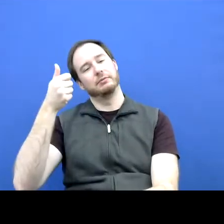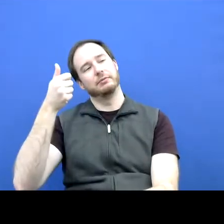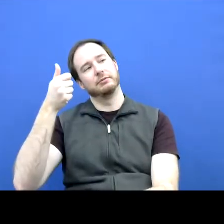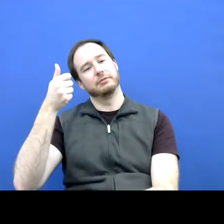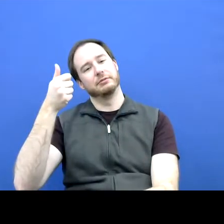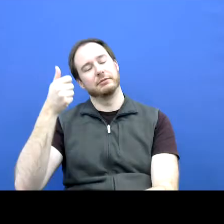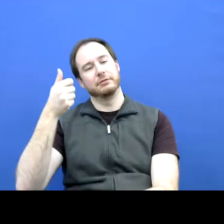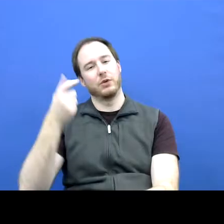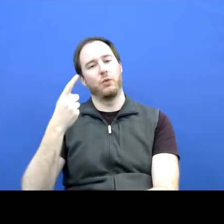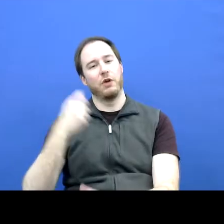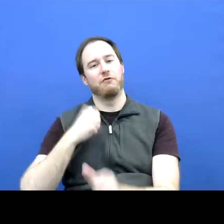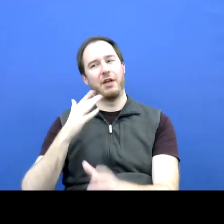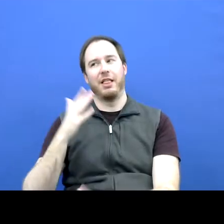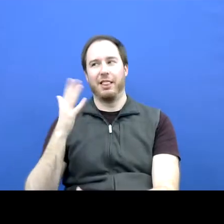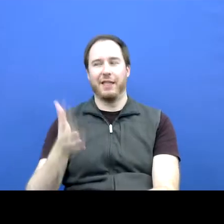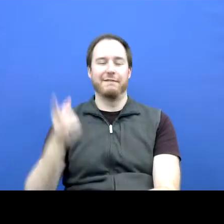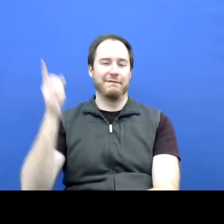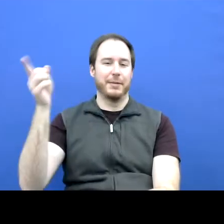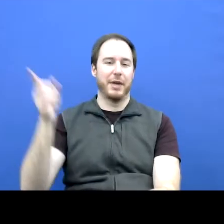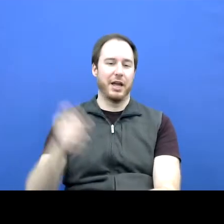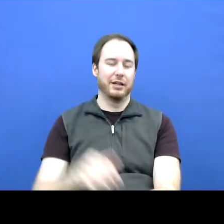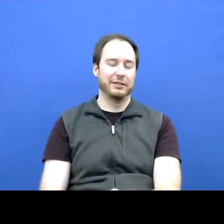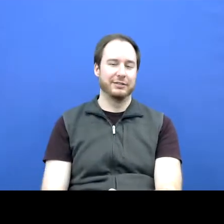one resident left in the back.